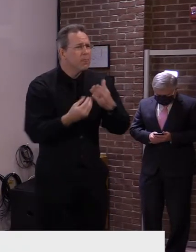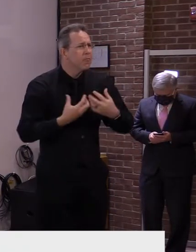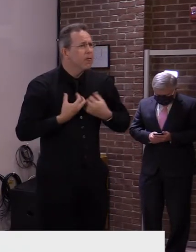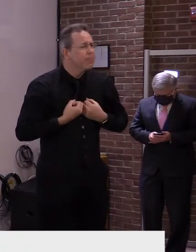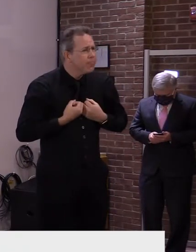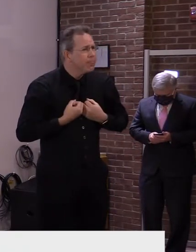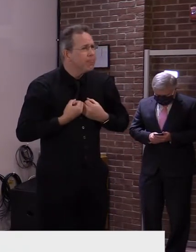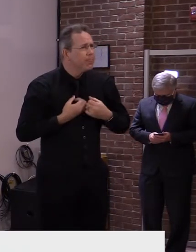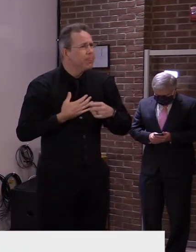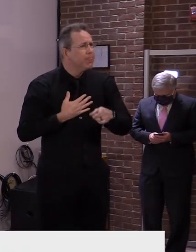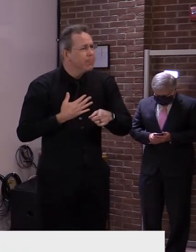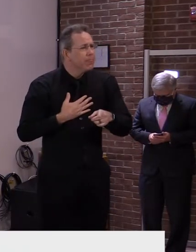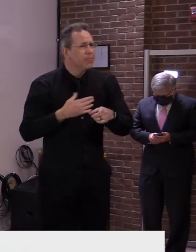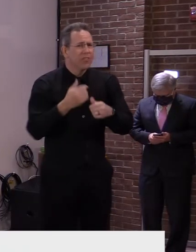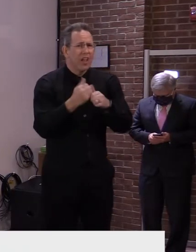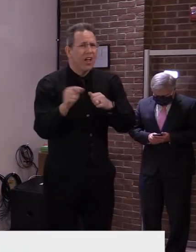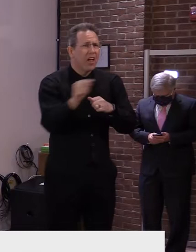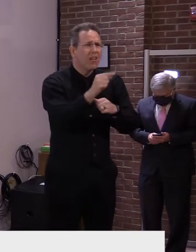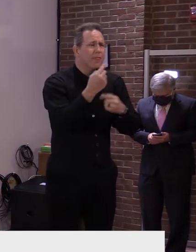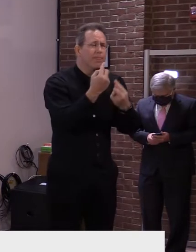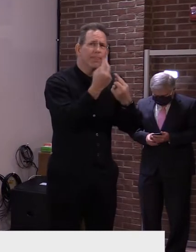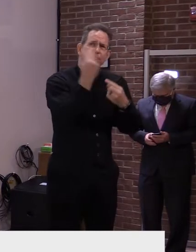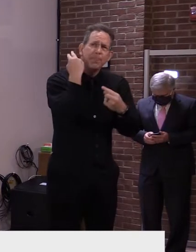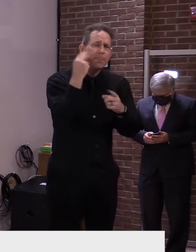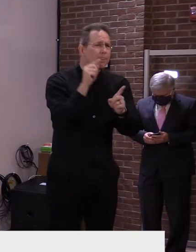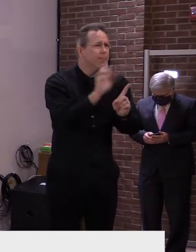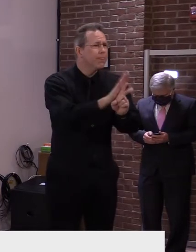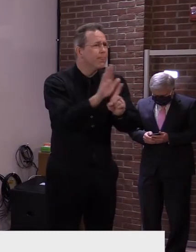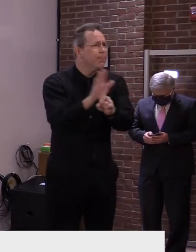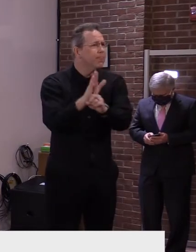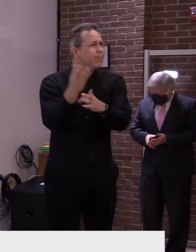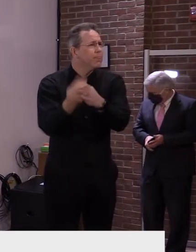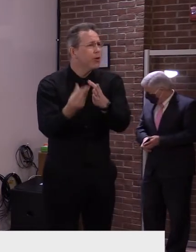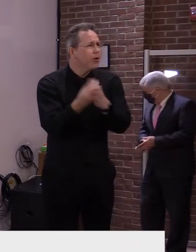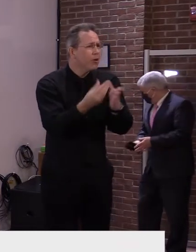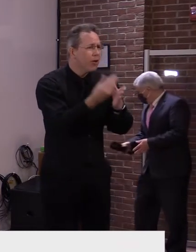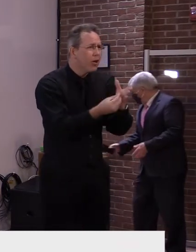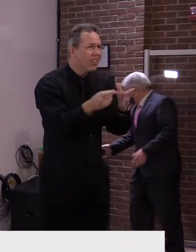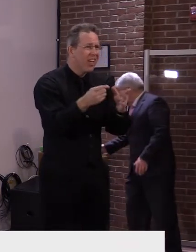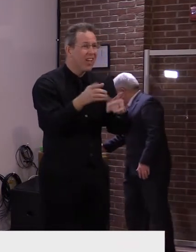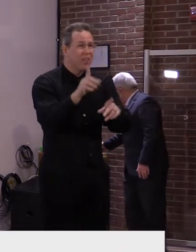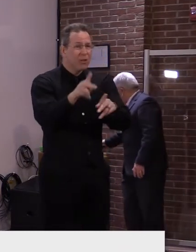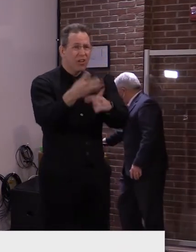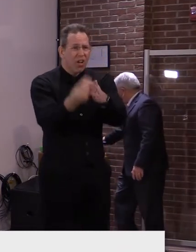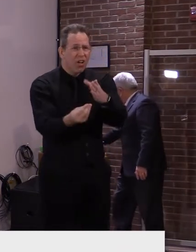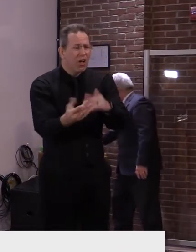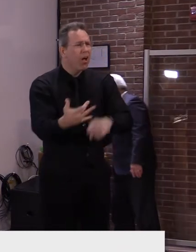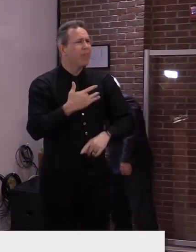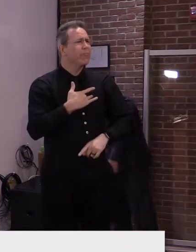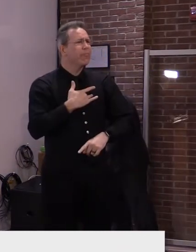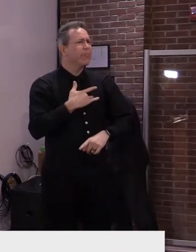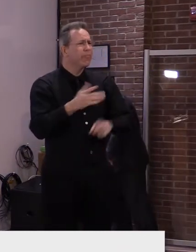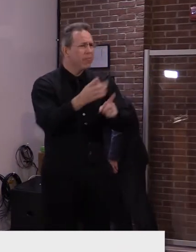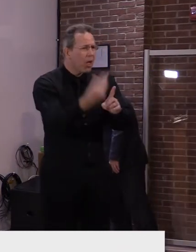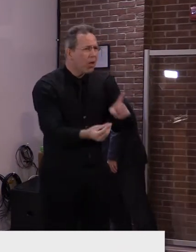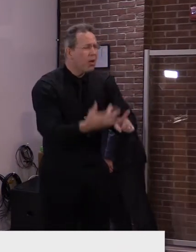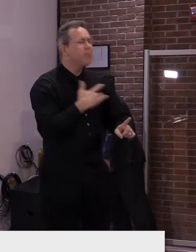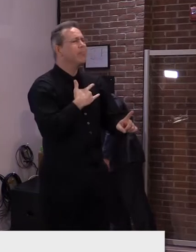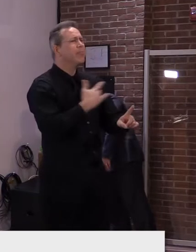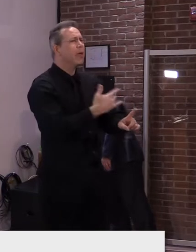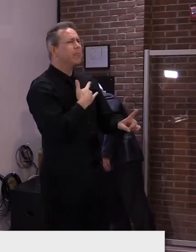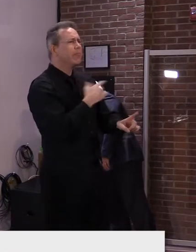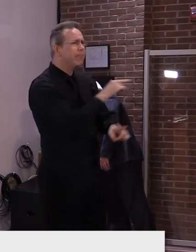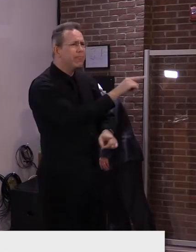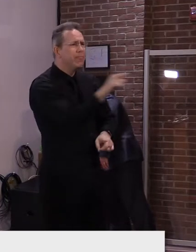way, made a mark on those around them and in their communities. While the commitment and dedication of all